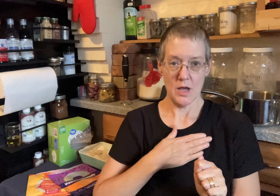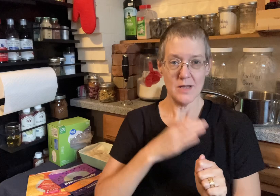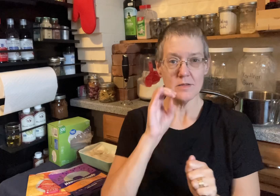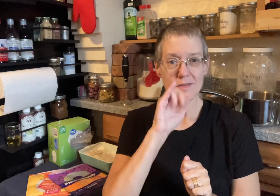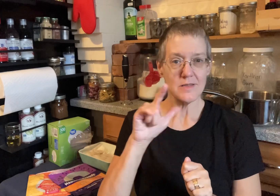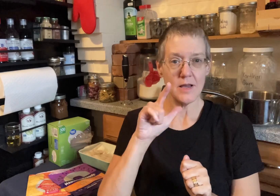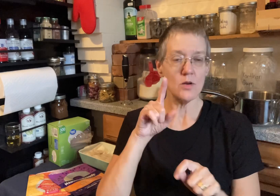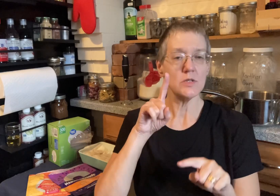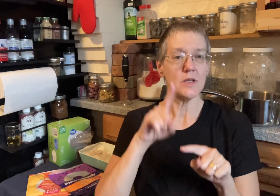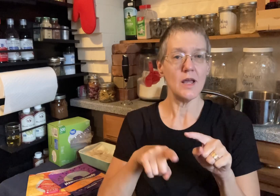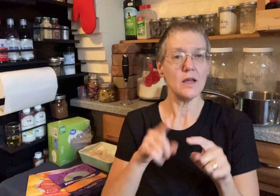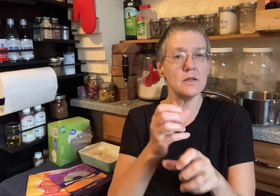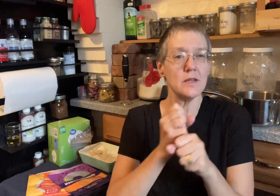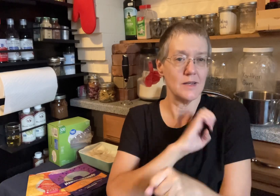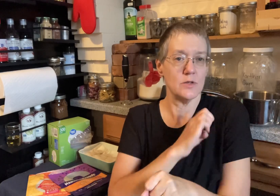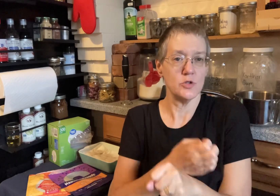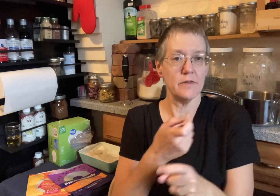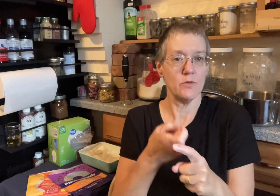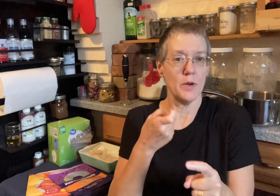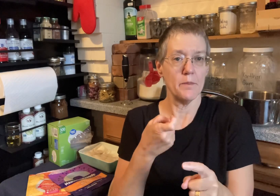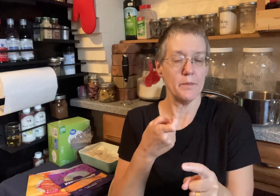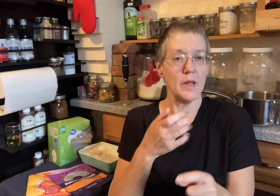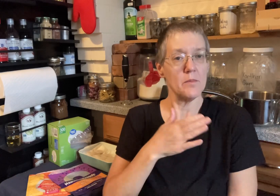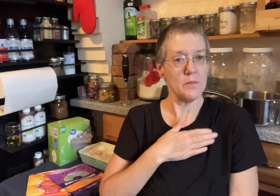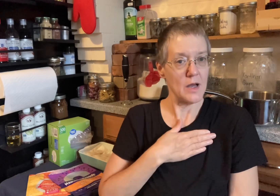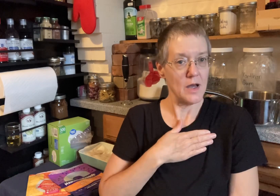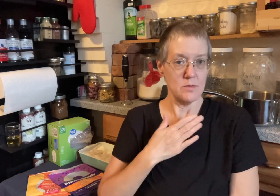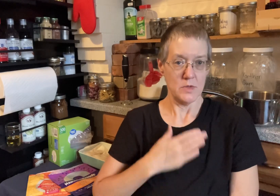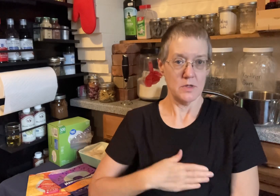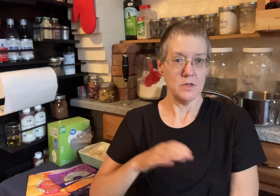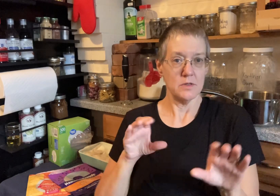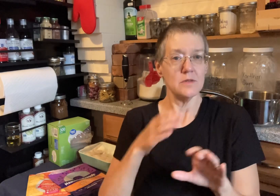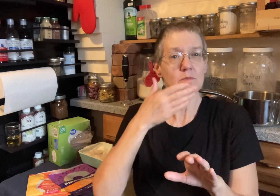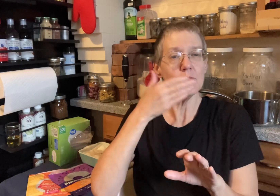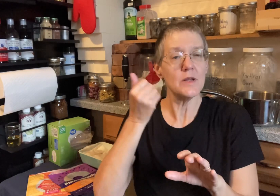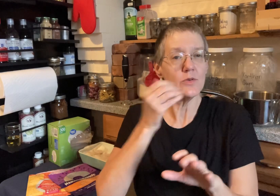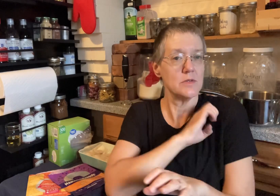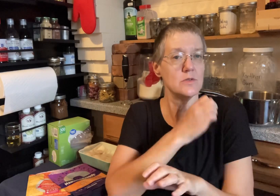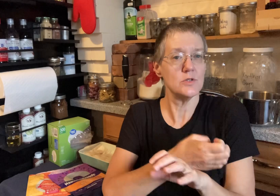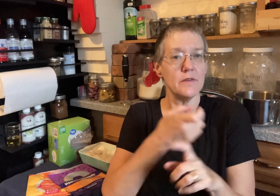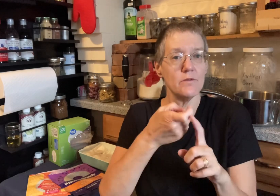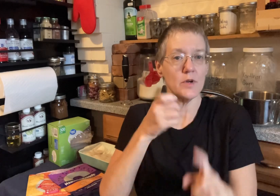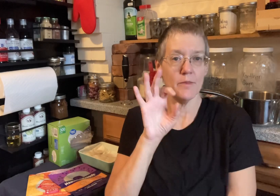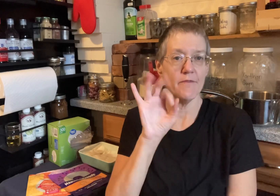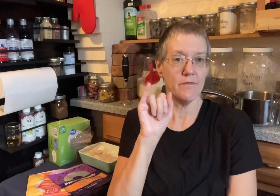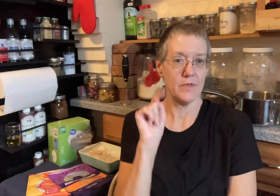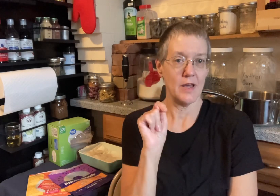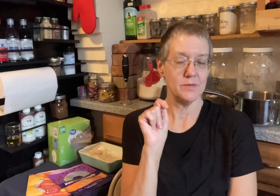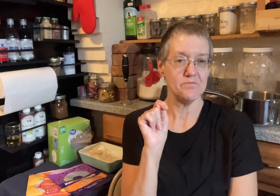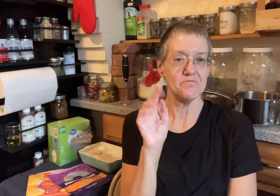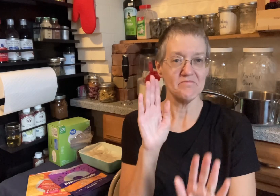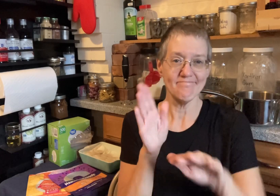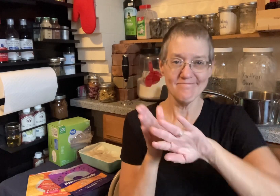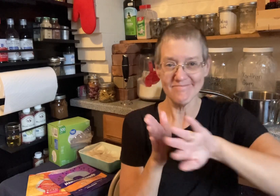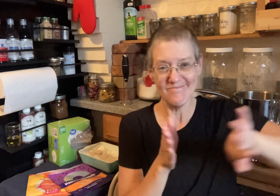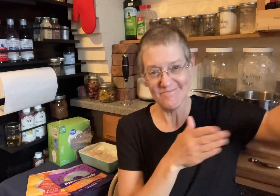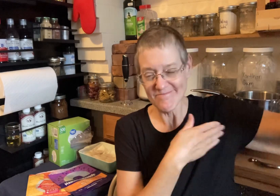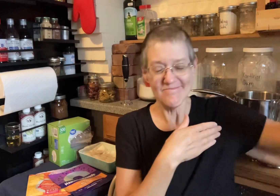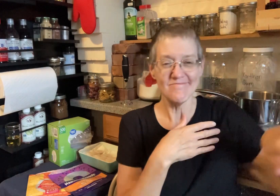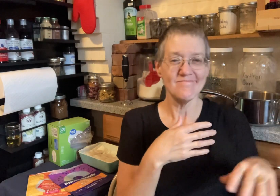eating the carbs and the sugars that the cells in my body can't get energy from. My body does better getting energy from